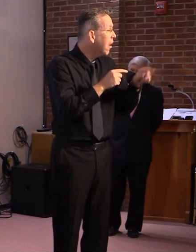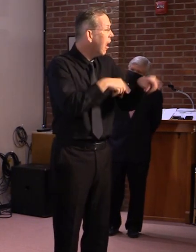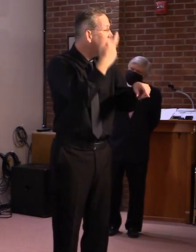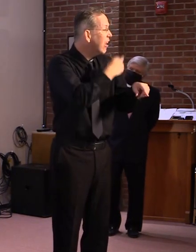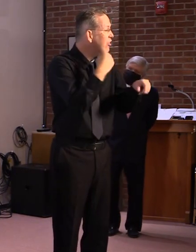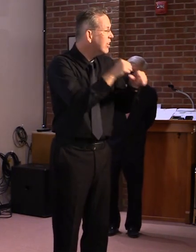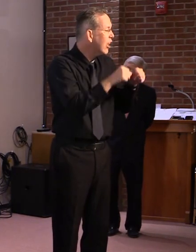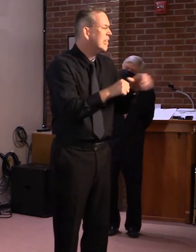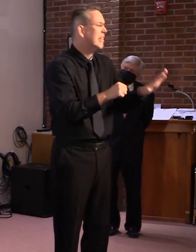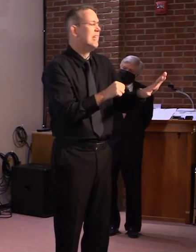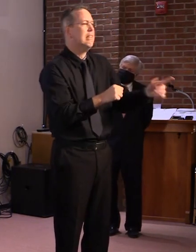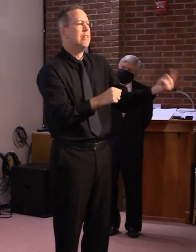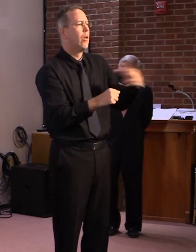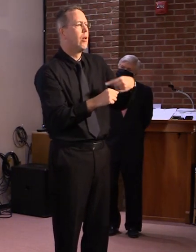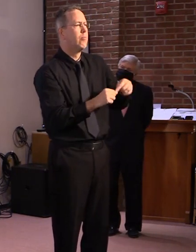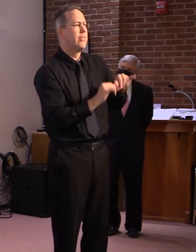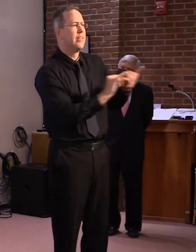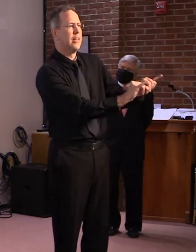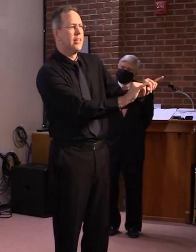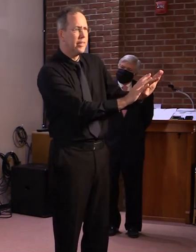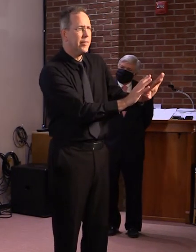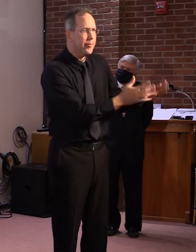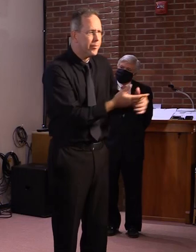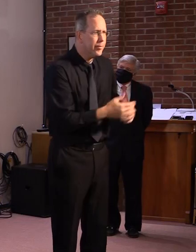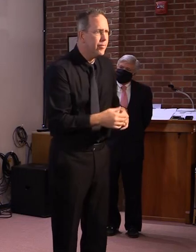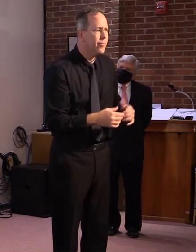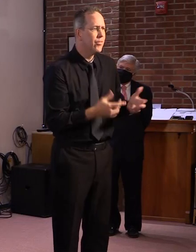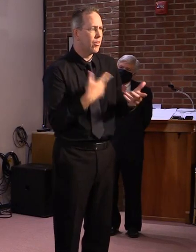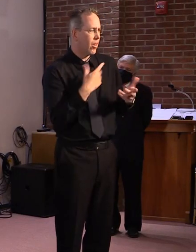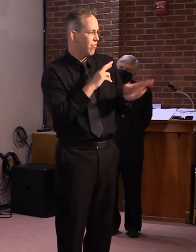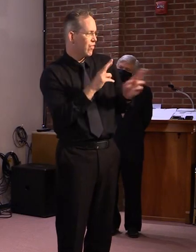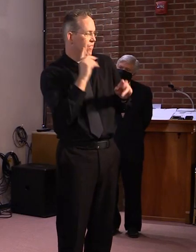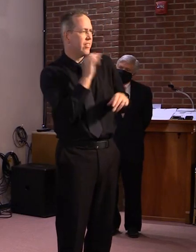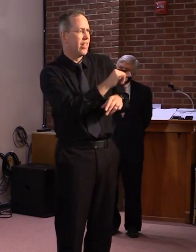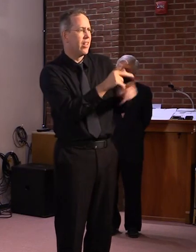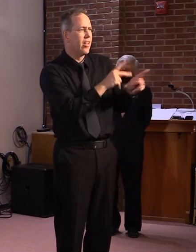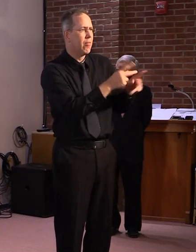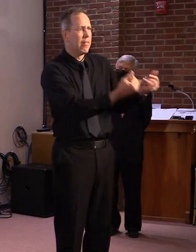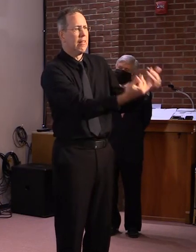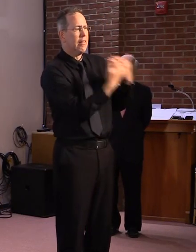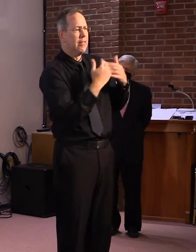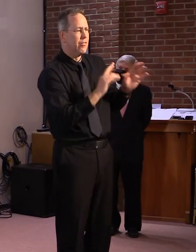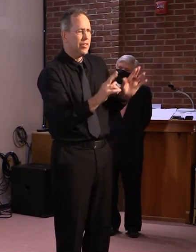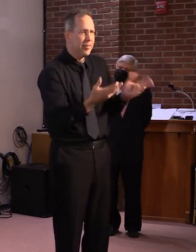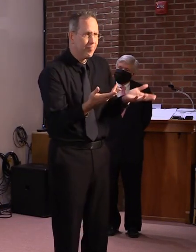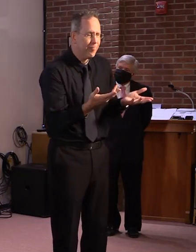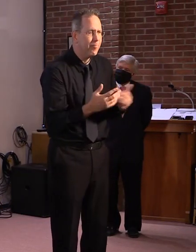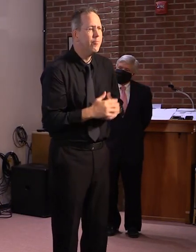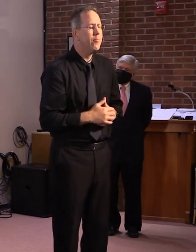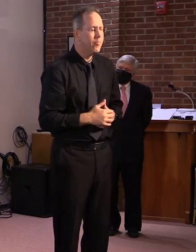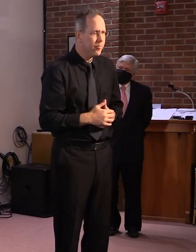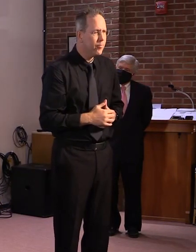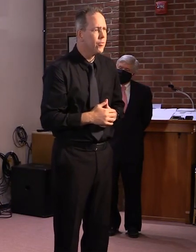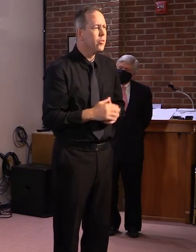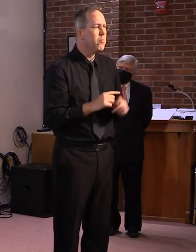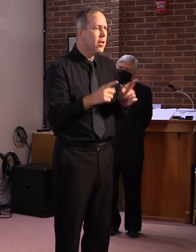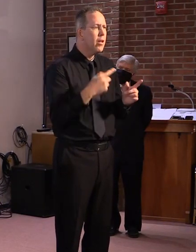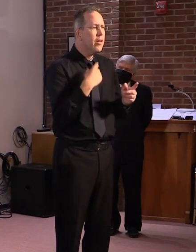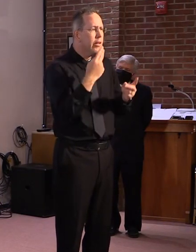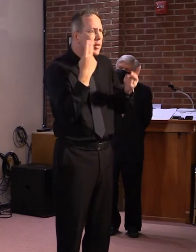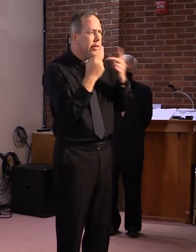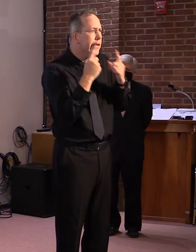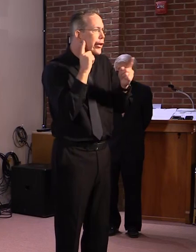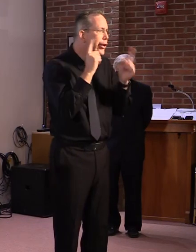see a violation of this, of the executive order, then we may have to take other actions.